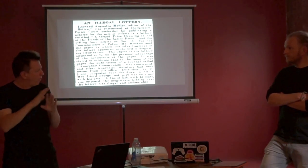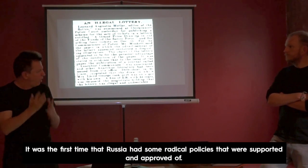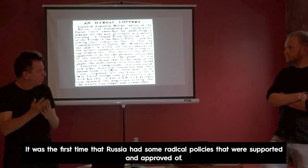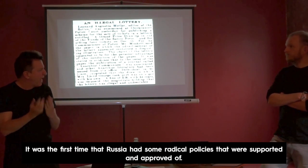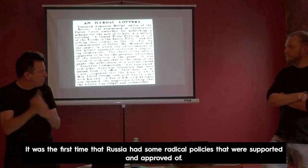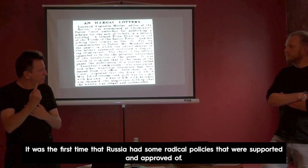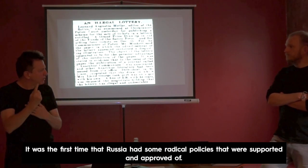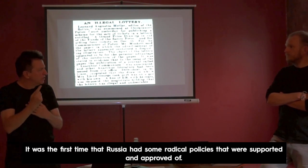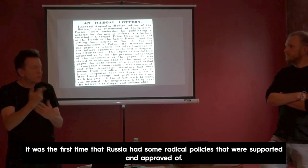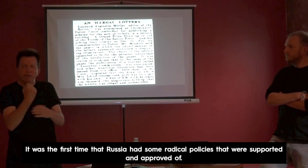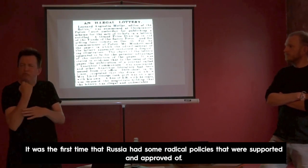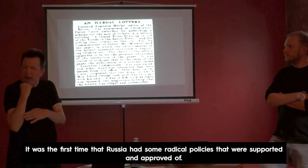believe it was the first time in the world that